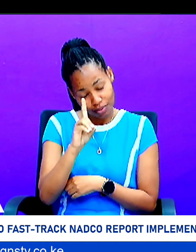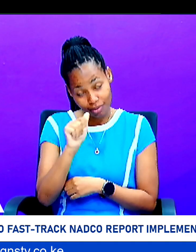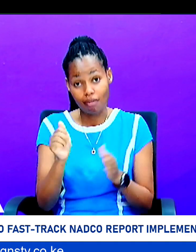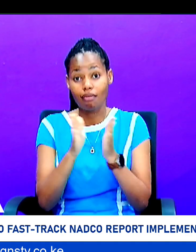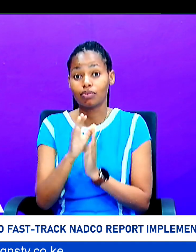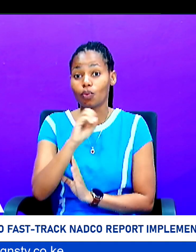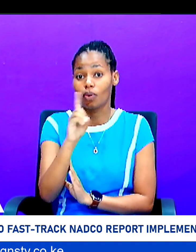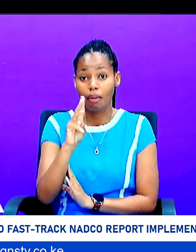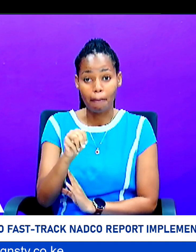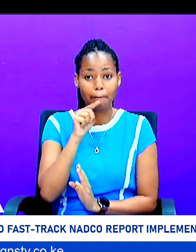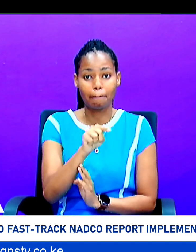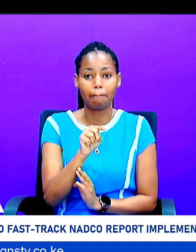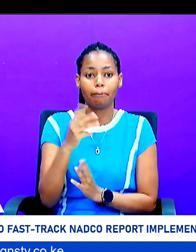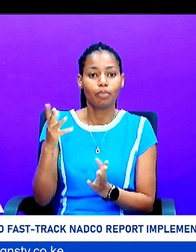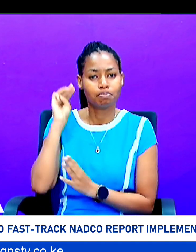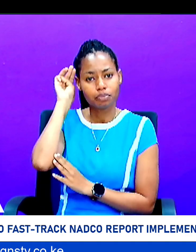2026.